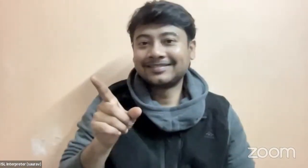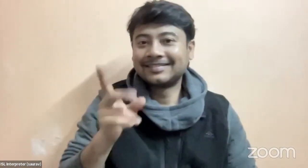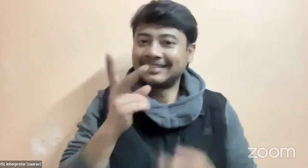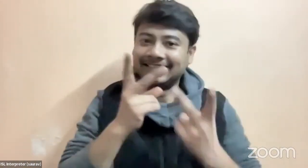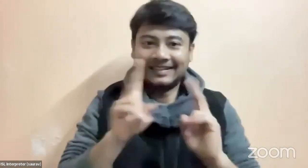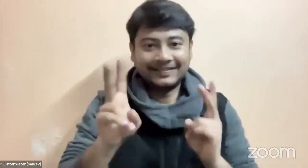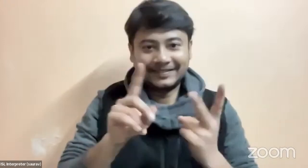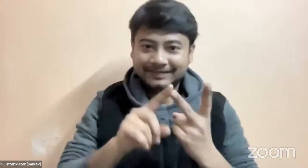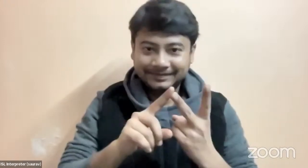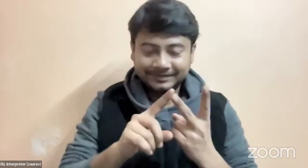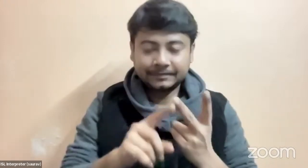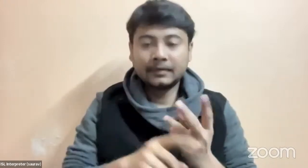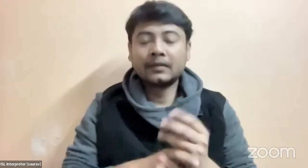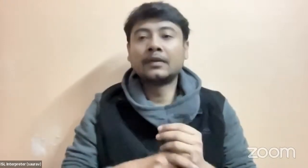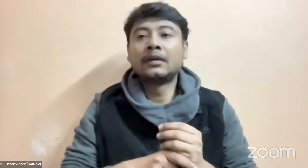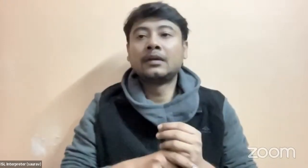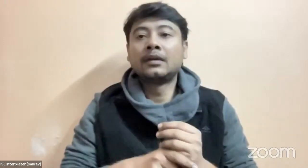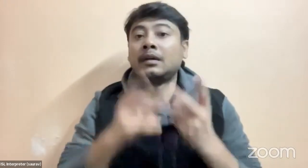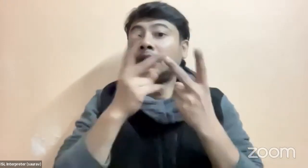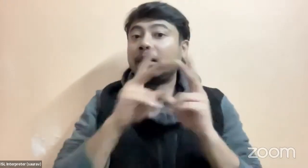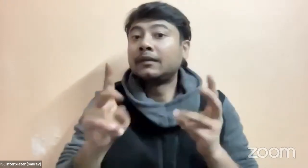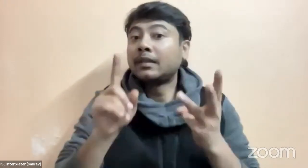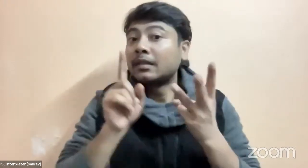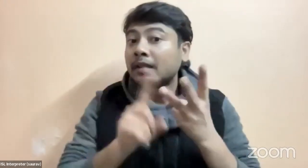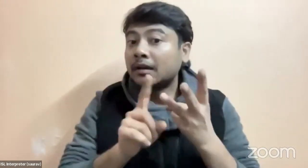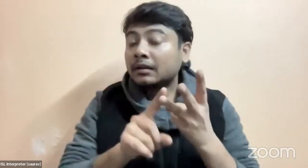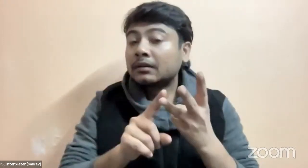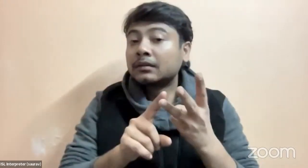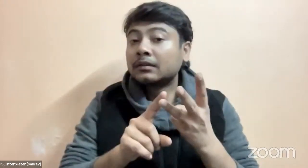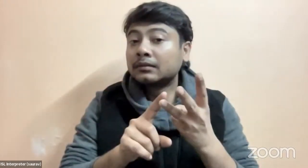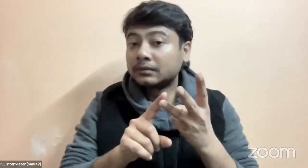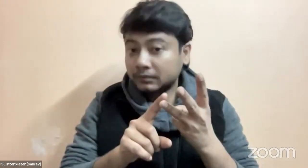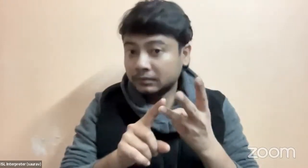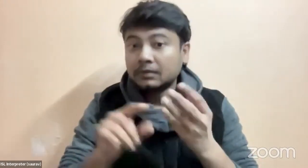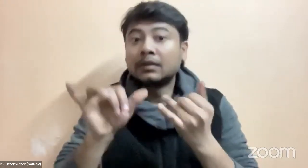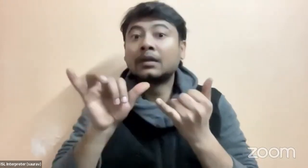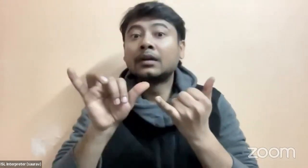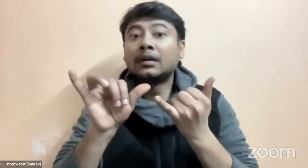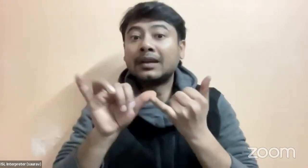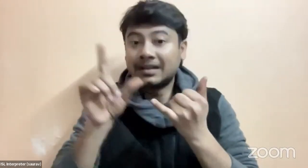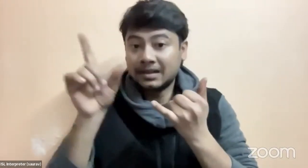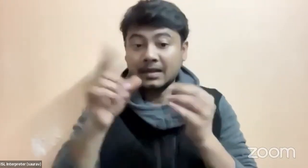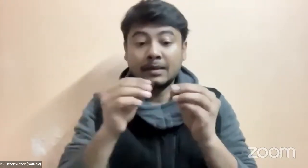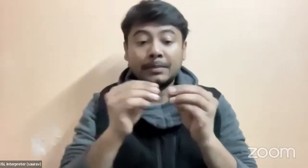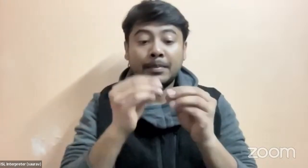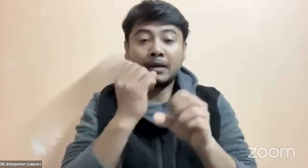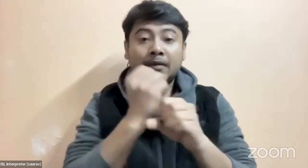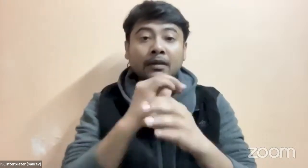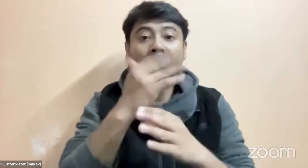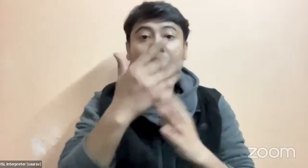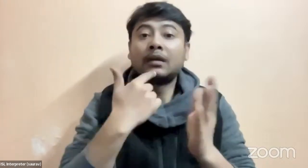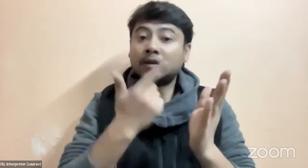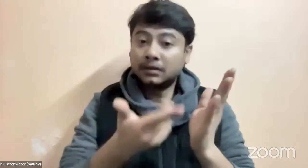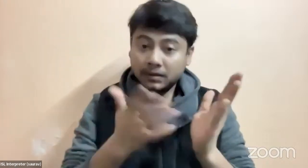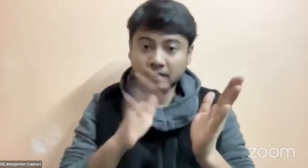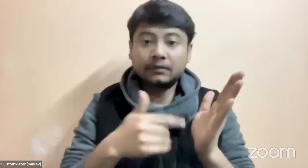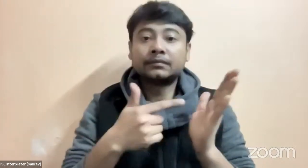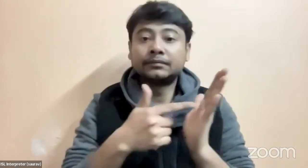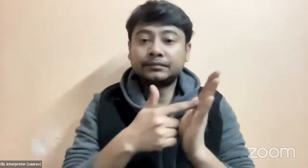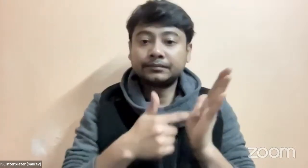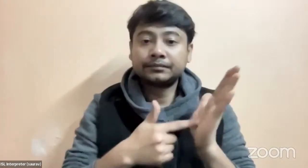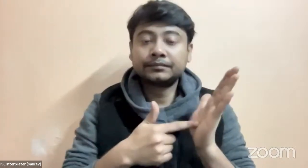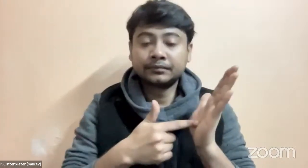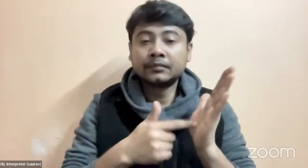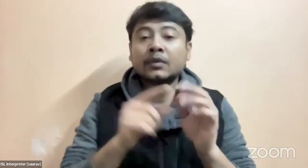The third difference is Krishna says in Bhagavad Gita, he says, Yam Yam Vapi Smaran Bhavam Tajantyanta Kalevaram.